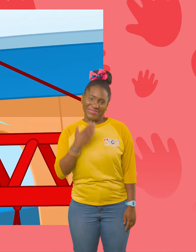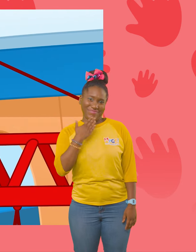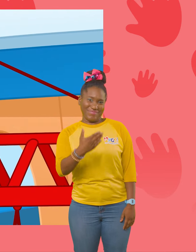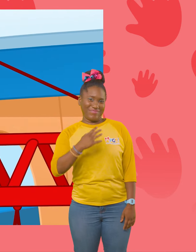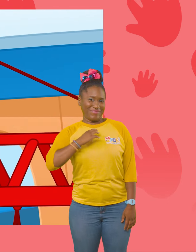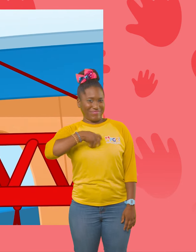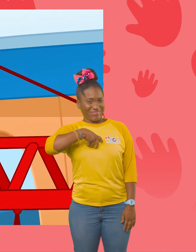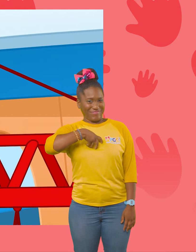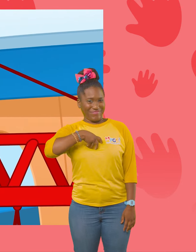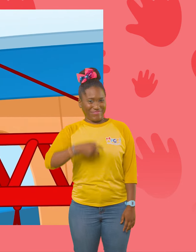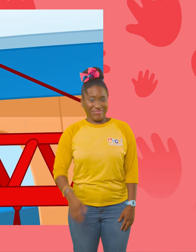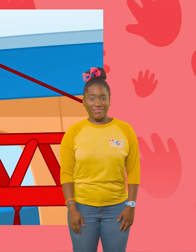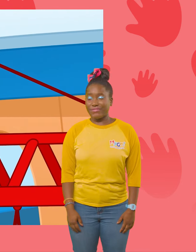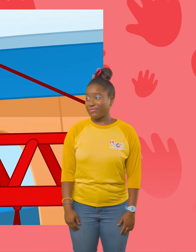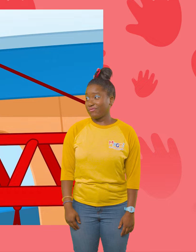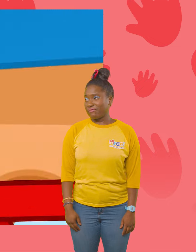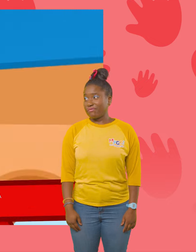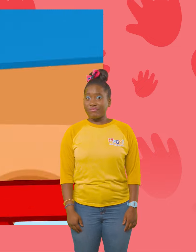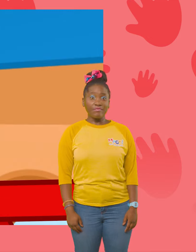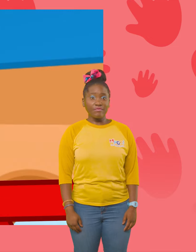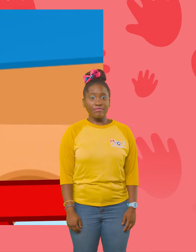Thank you, Morphle.